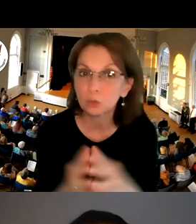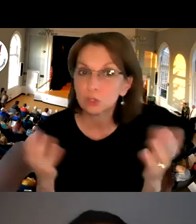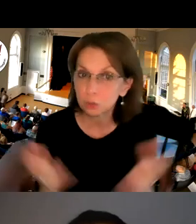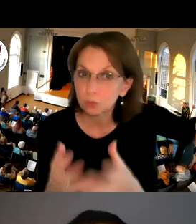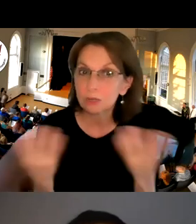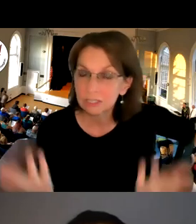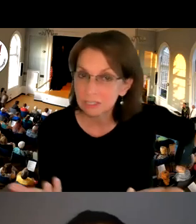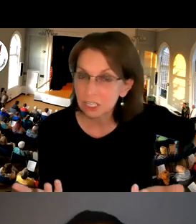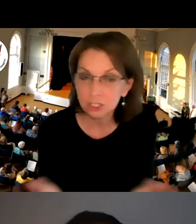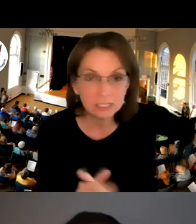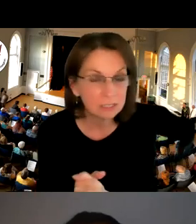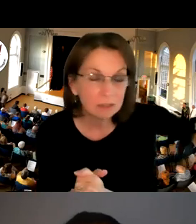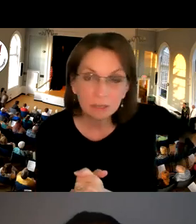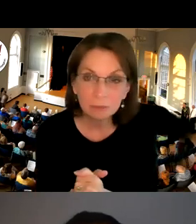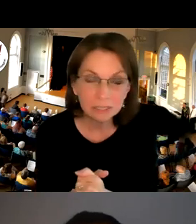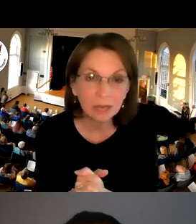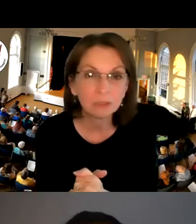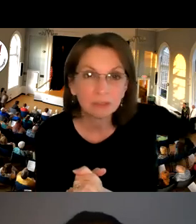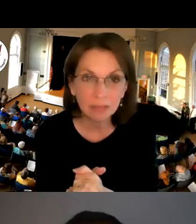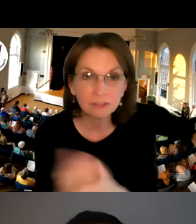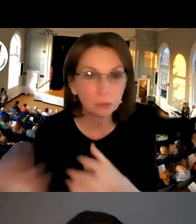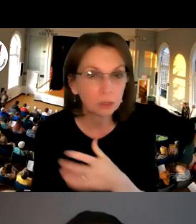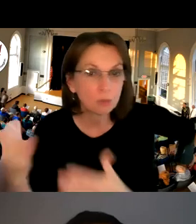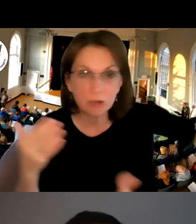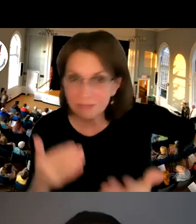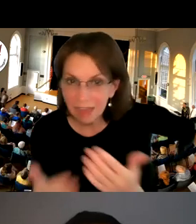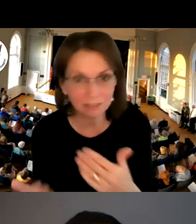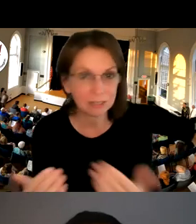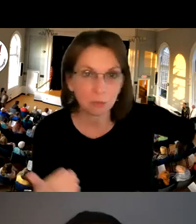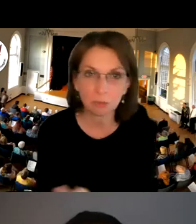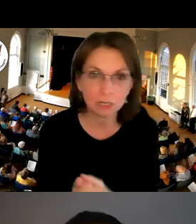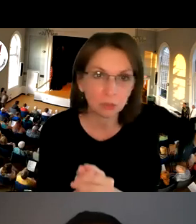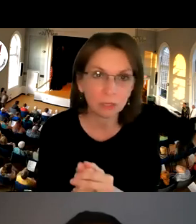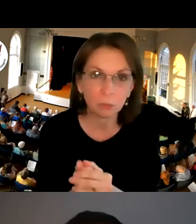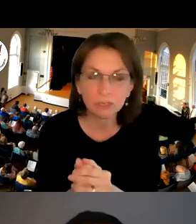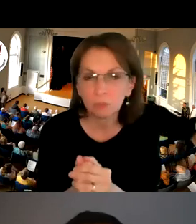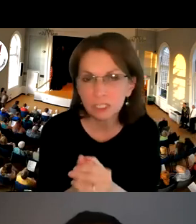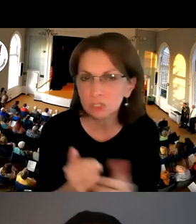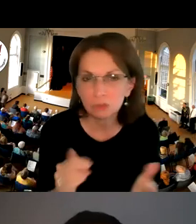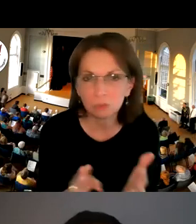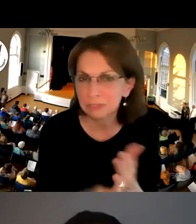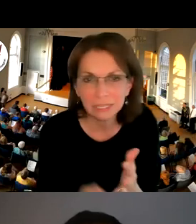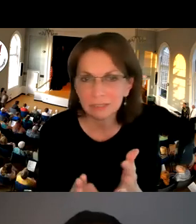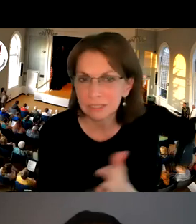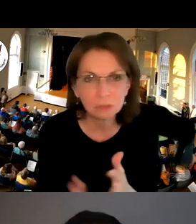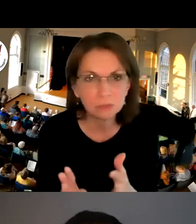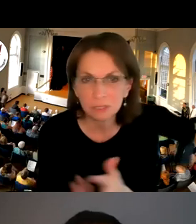do presentations because I would love to incorporate that in what we're doing. We, we do dance, music,